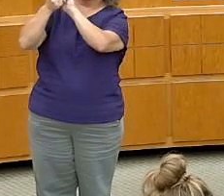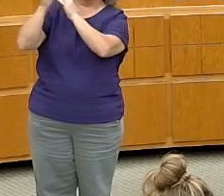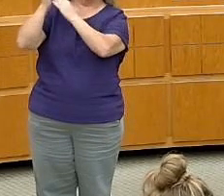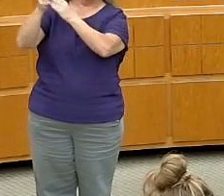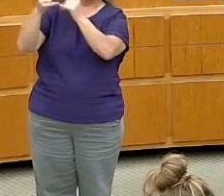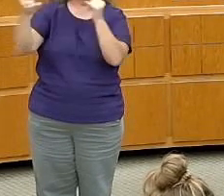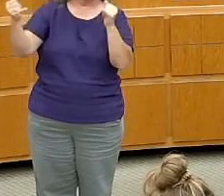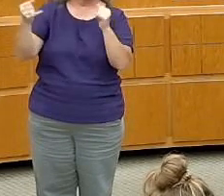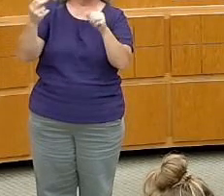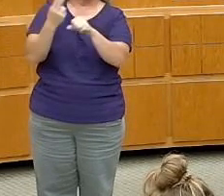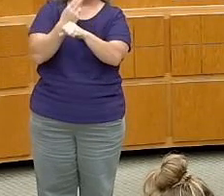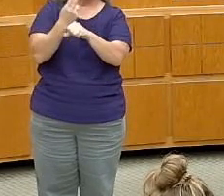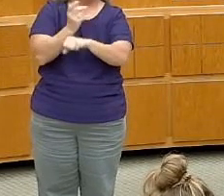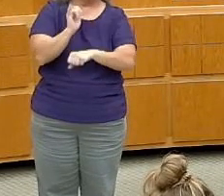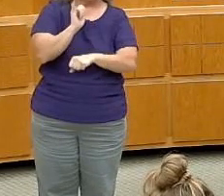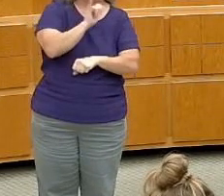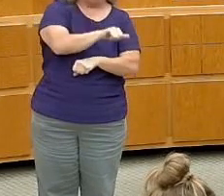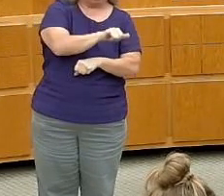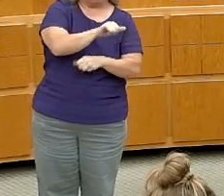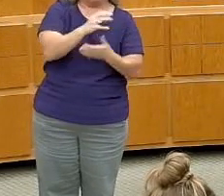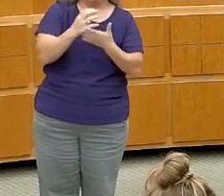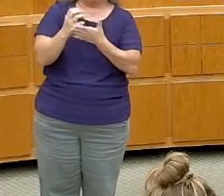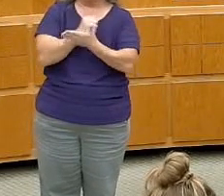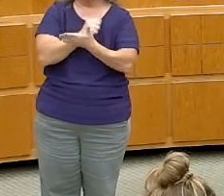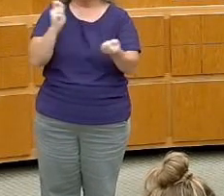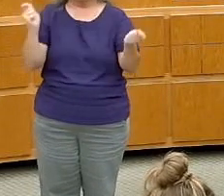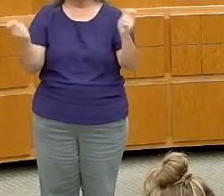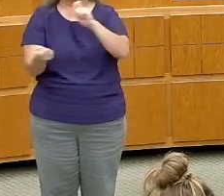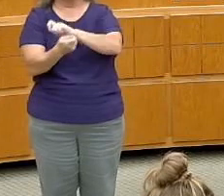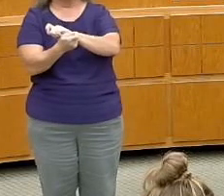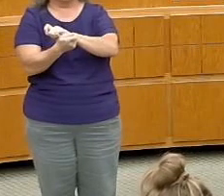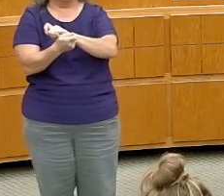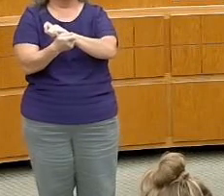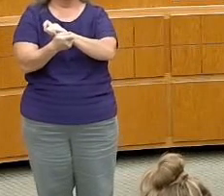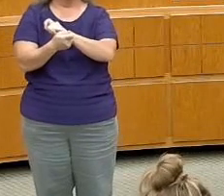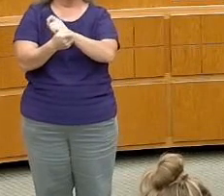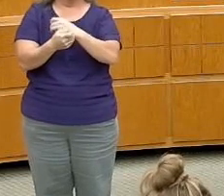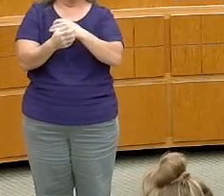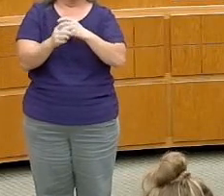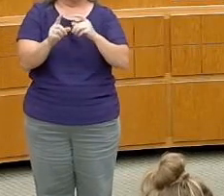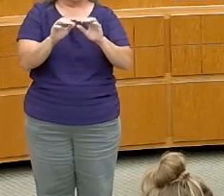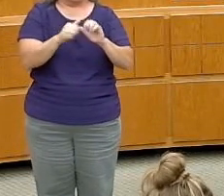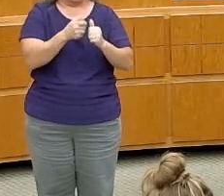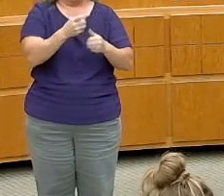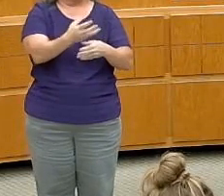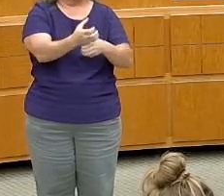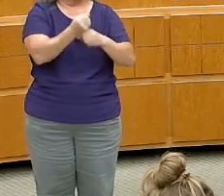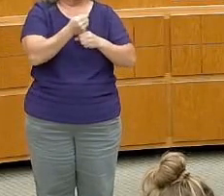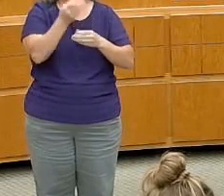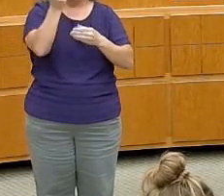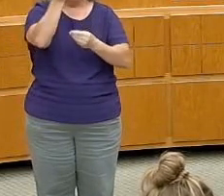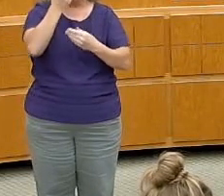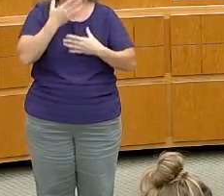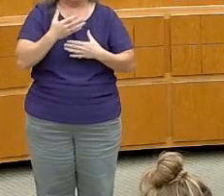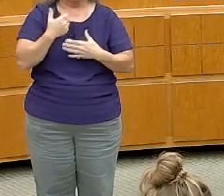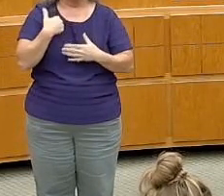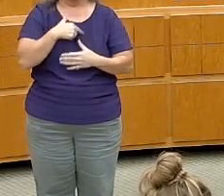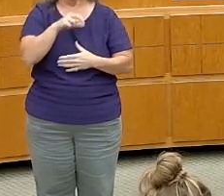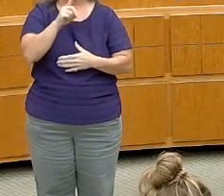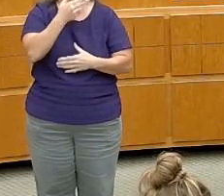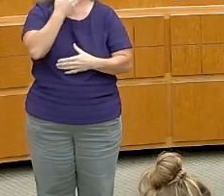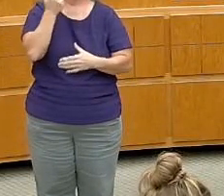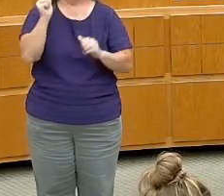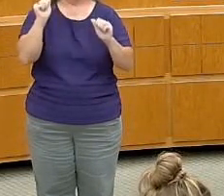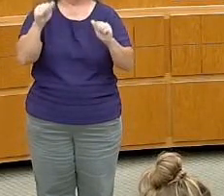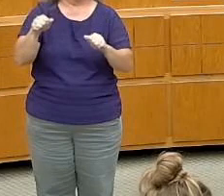to use it as an opportunity to change the way the intake is received. And so we do the best we can based